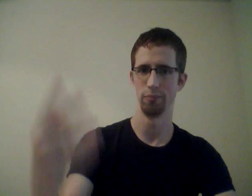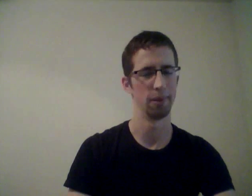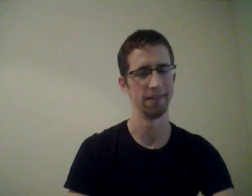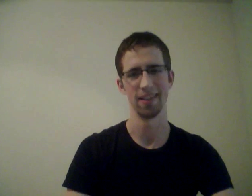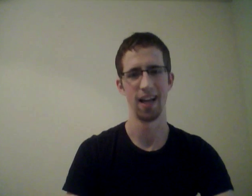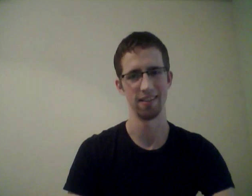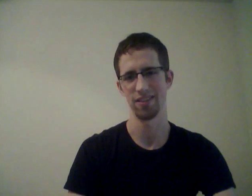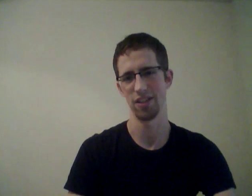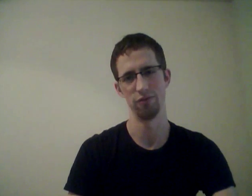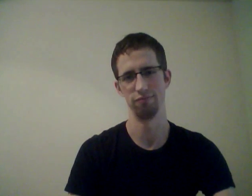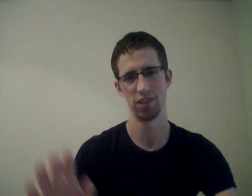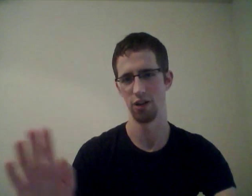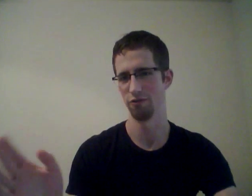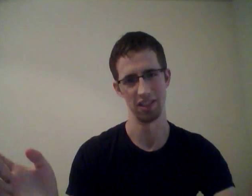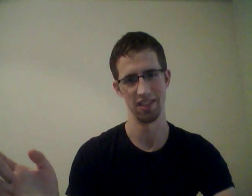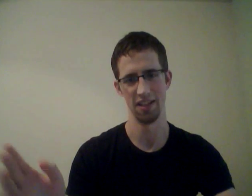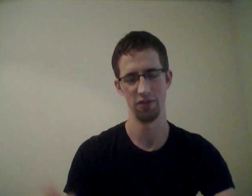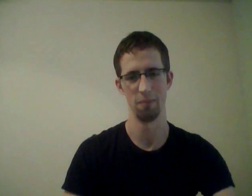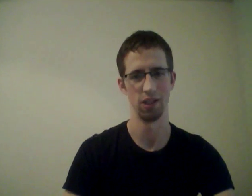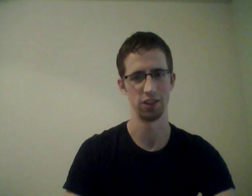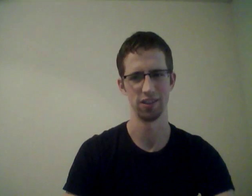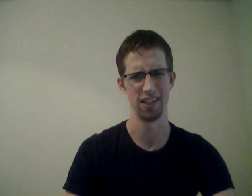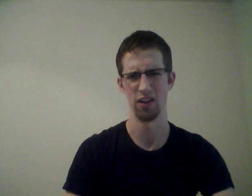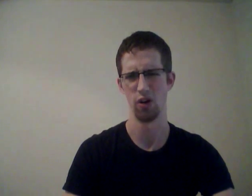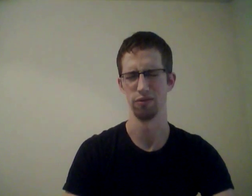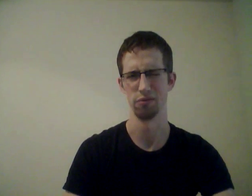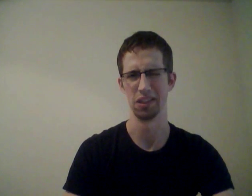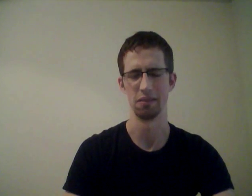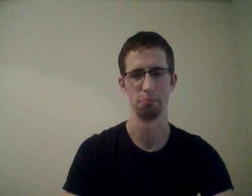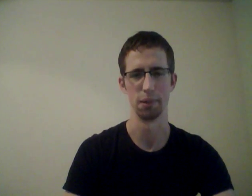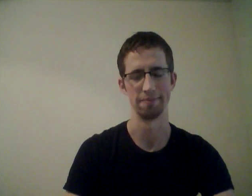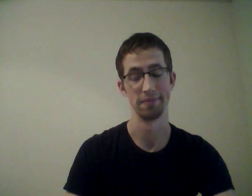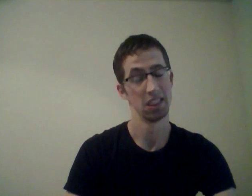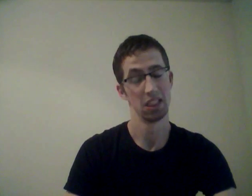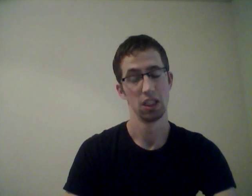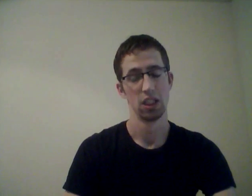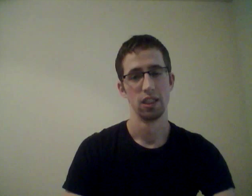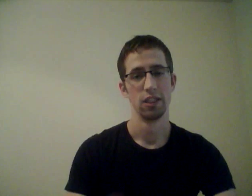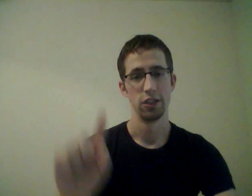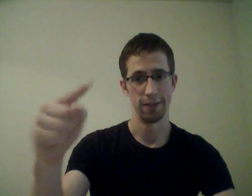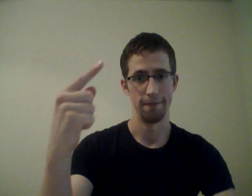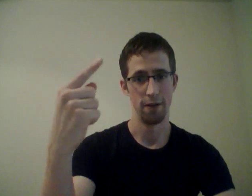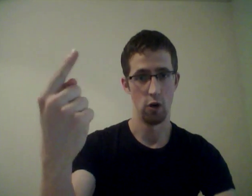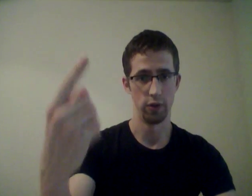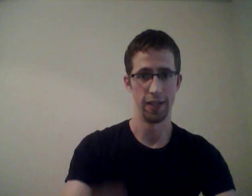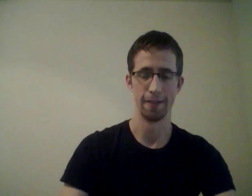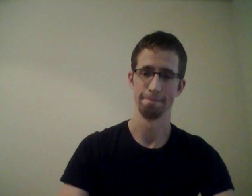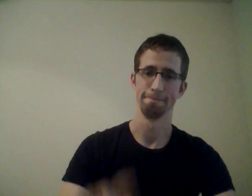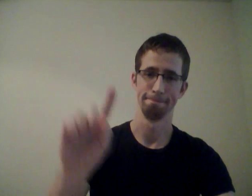But you don't really see that very much at all, really. But just only.